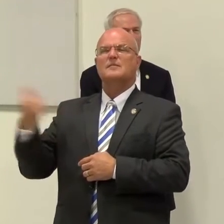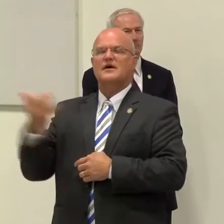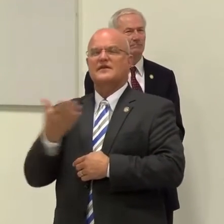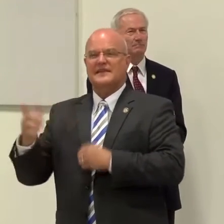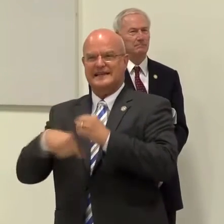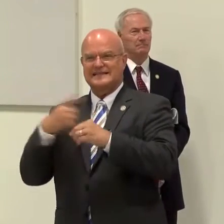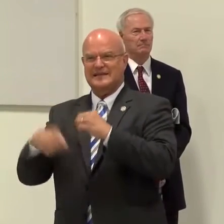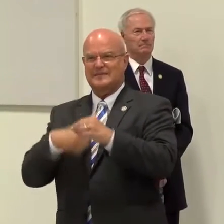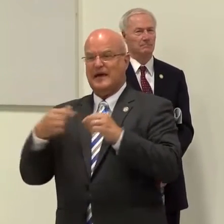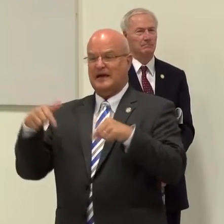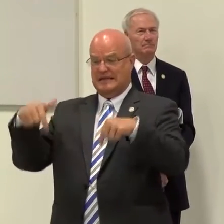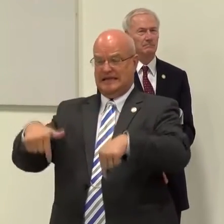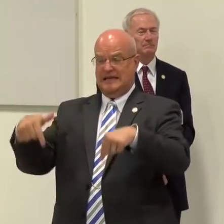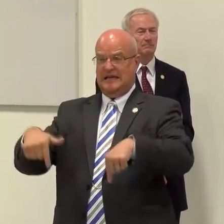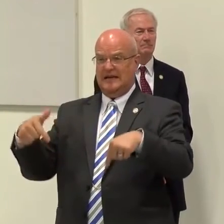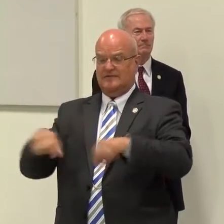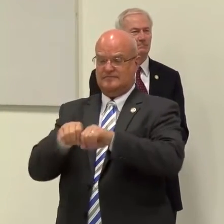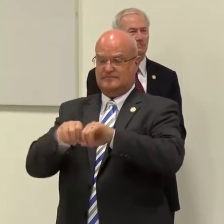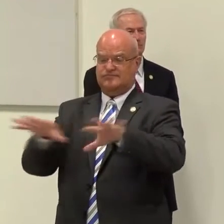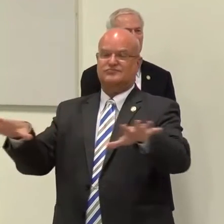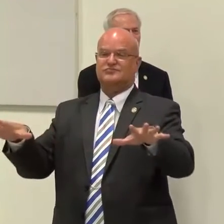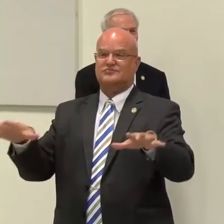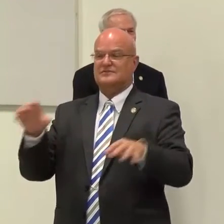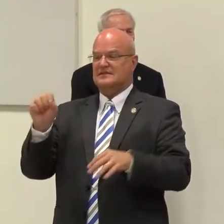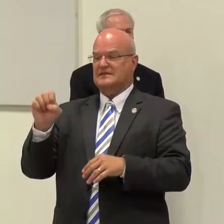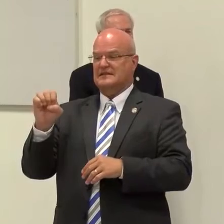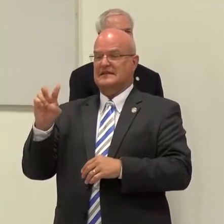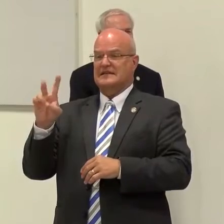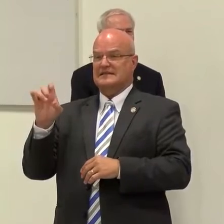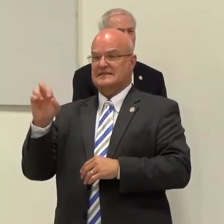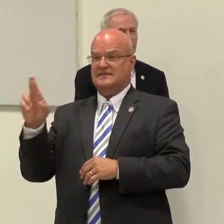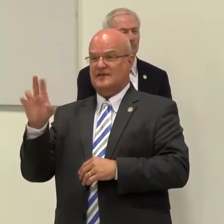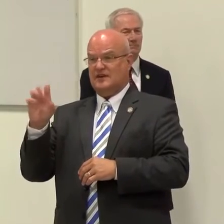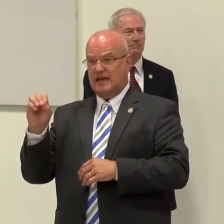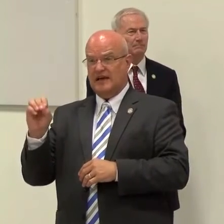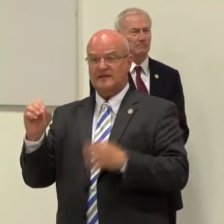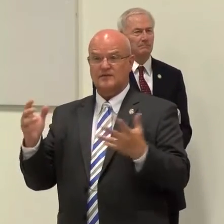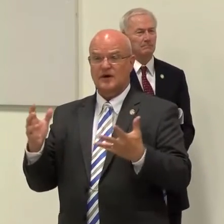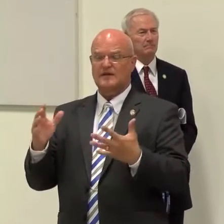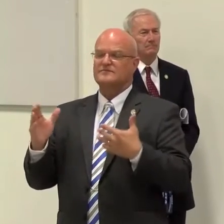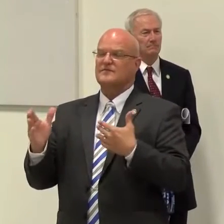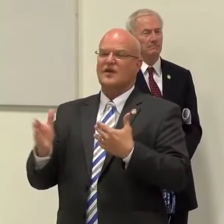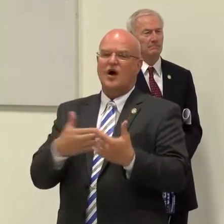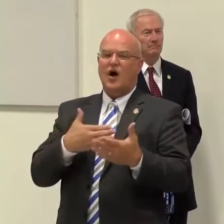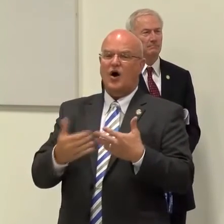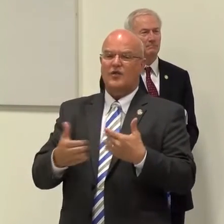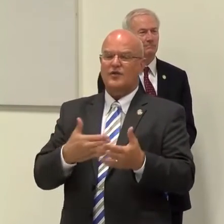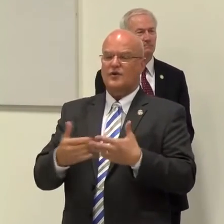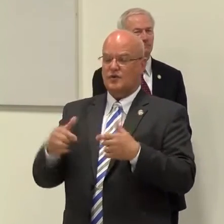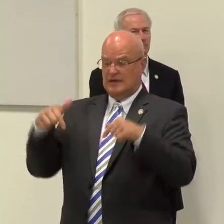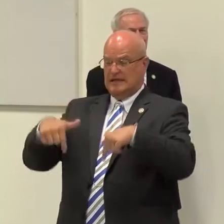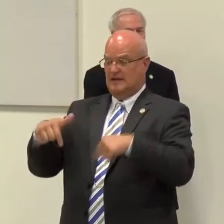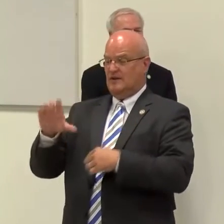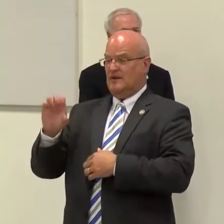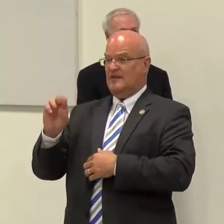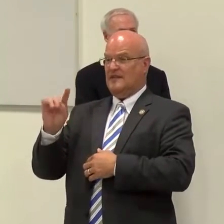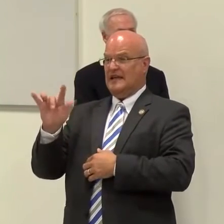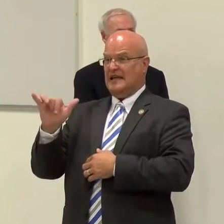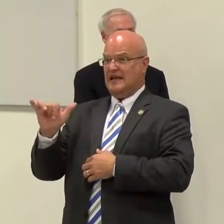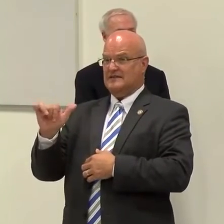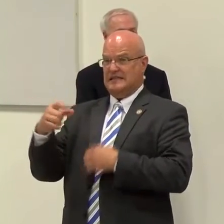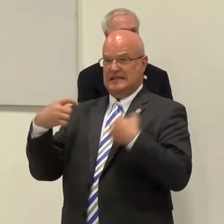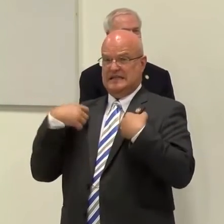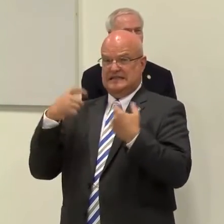features of your epidemic, your outbreak here in Sevier County is although in the county the